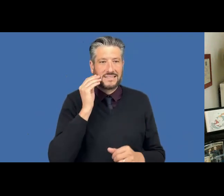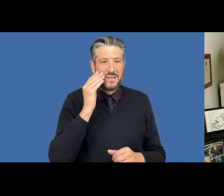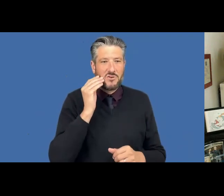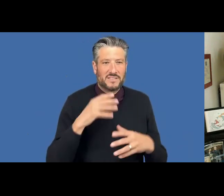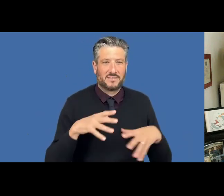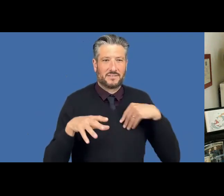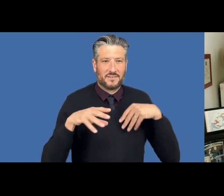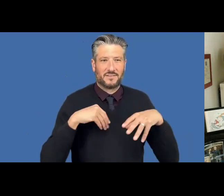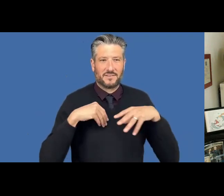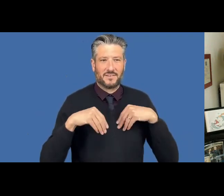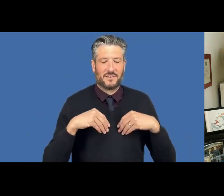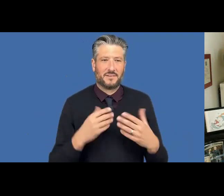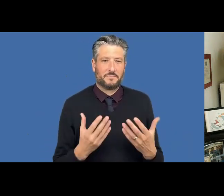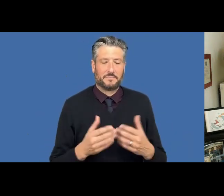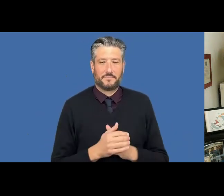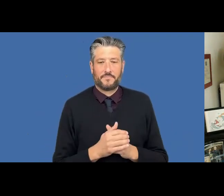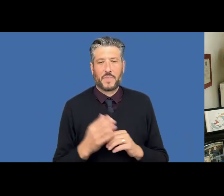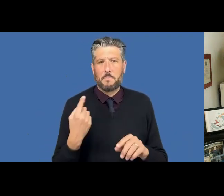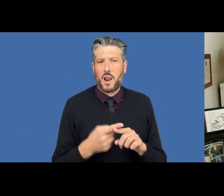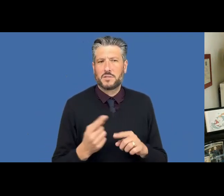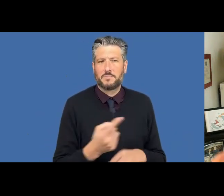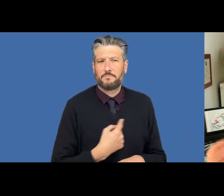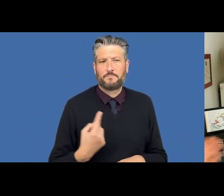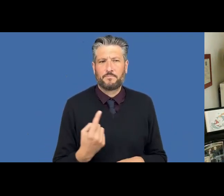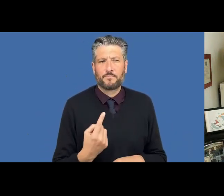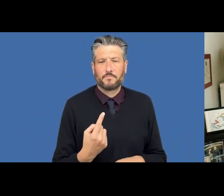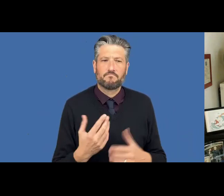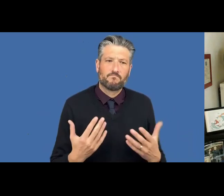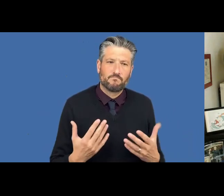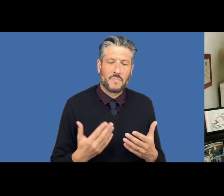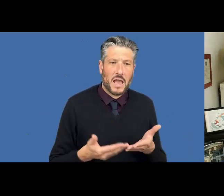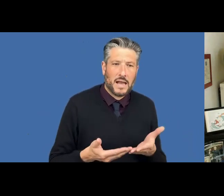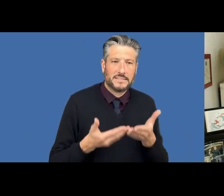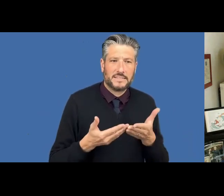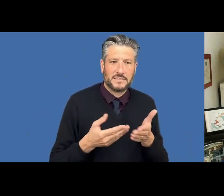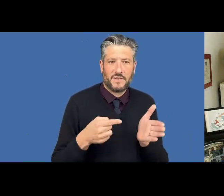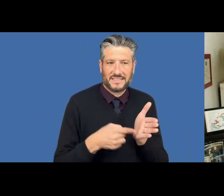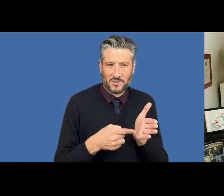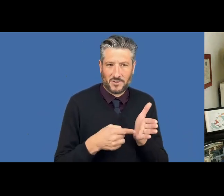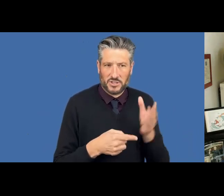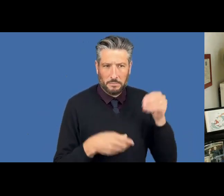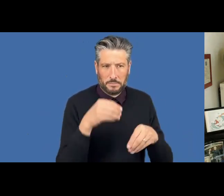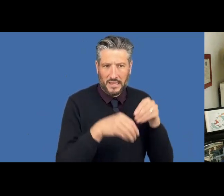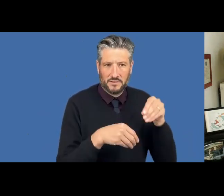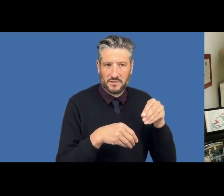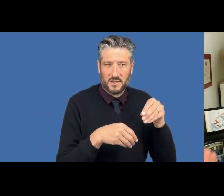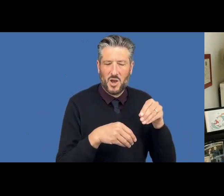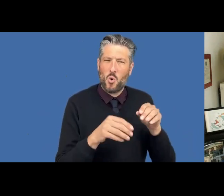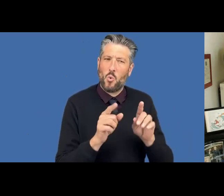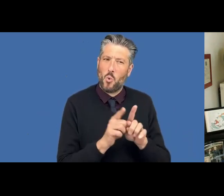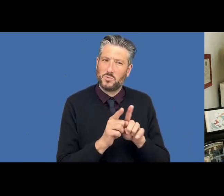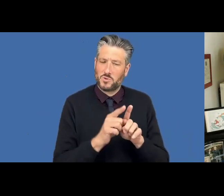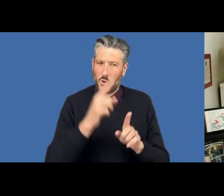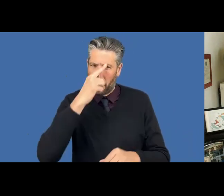also need to be building not just assistive technology, but mindfully designing stuff. So So that